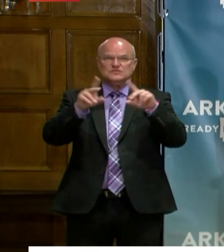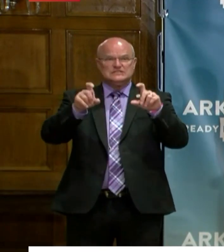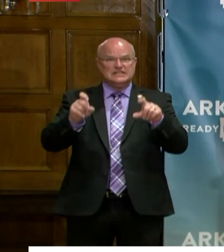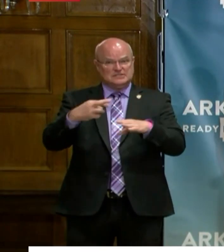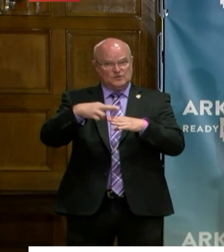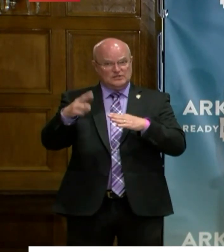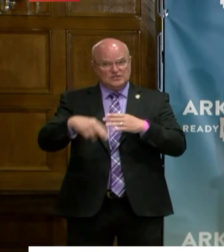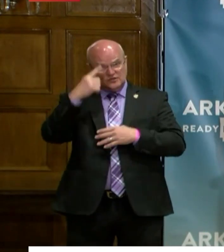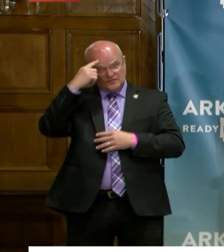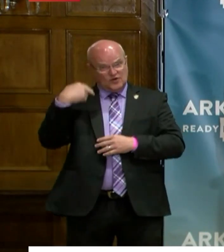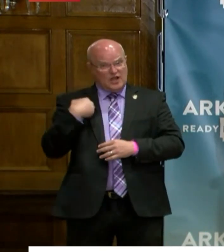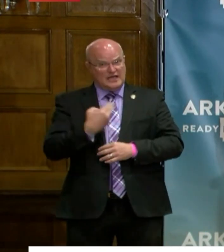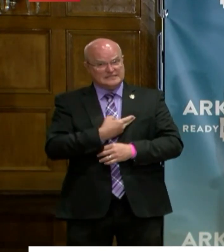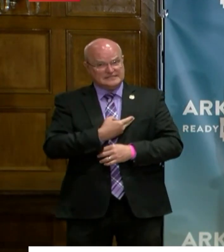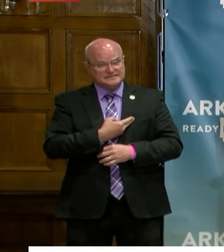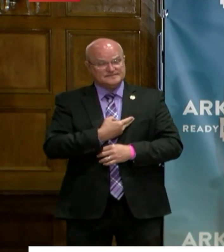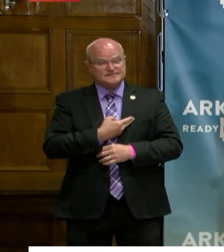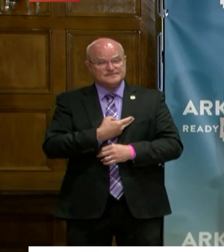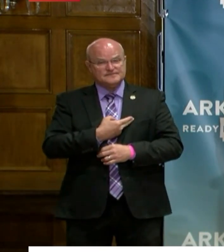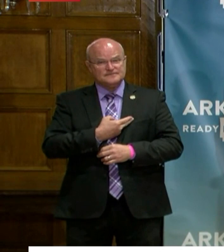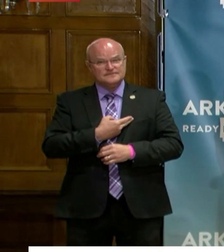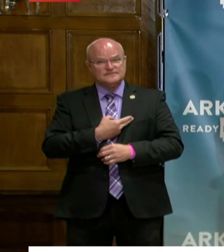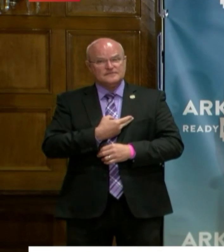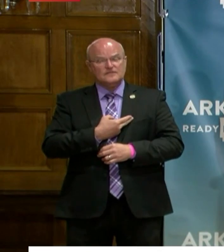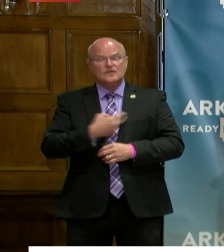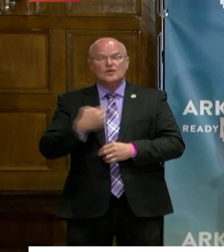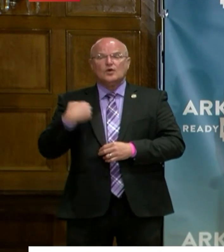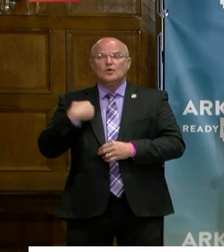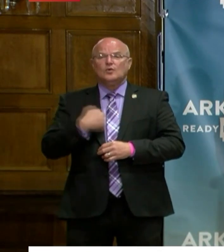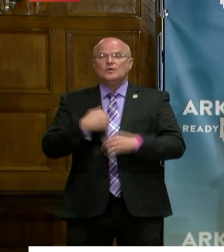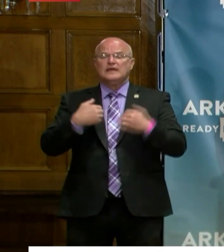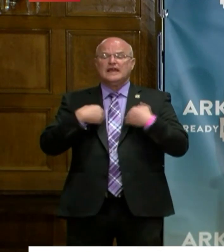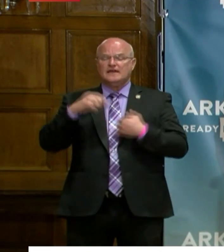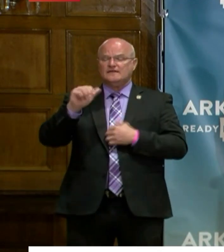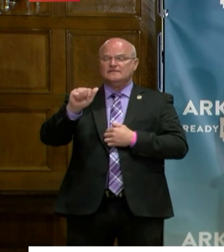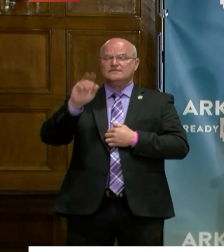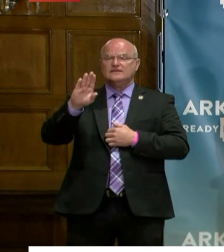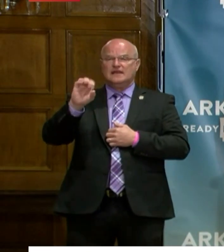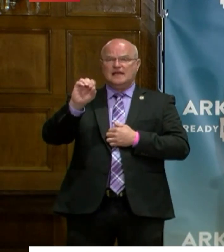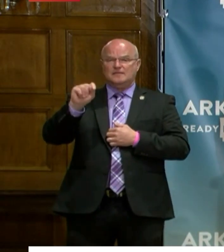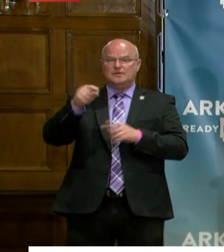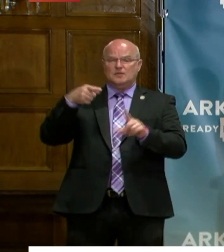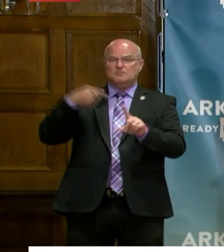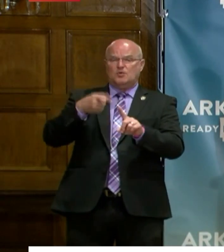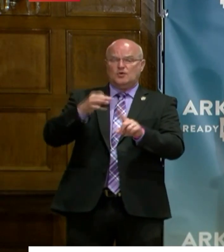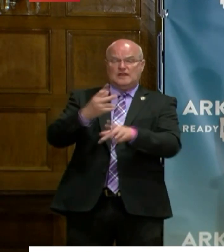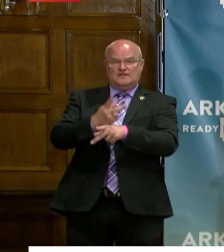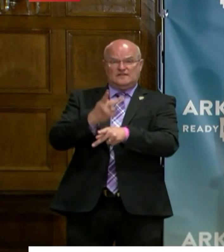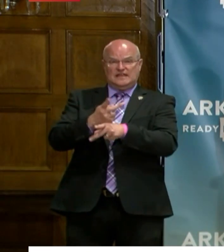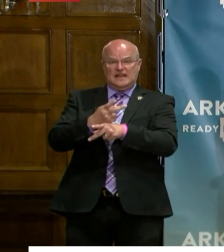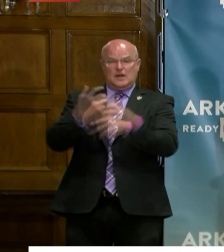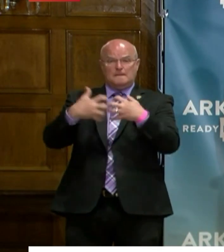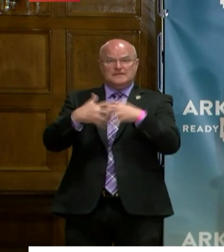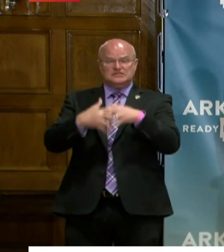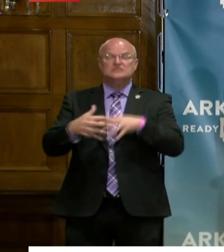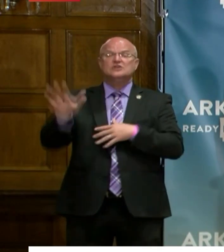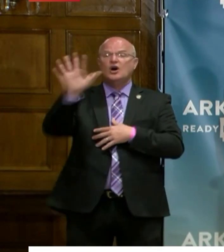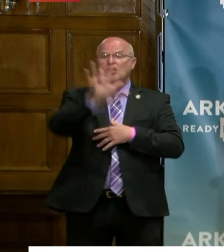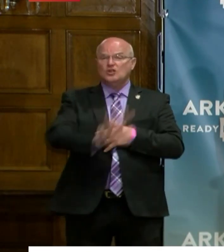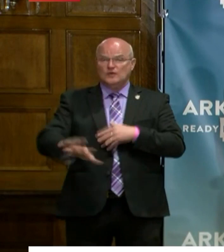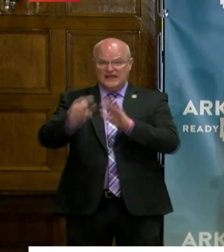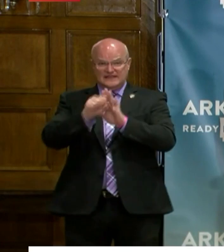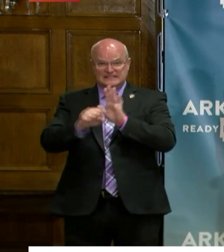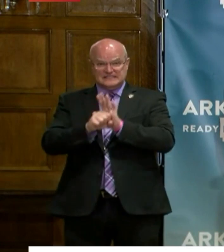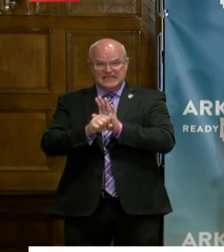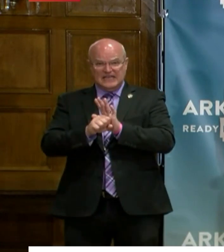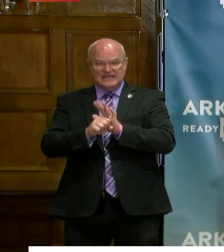testing results for us. We have Abbott point of care machines across the state that have